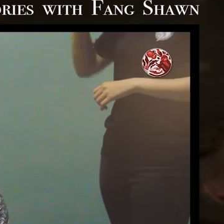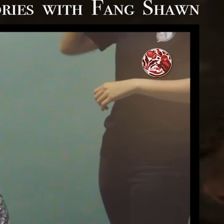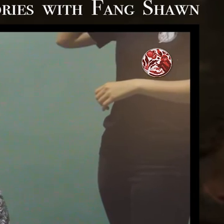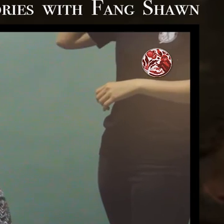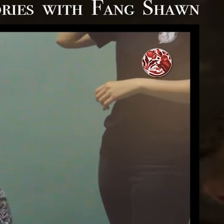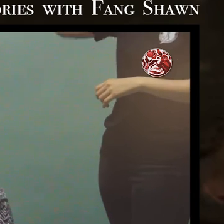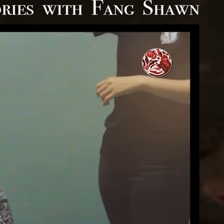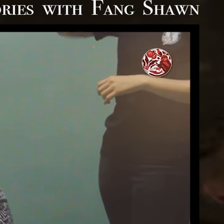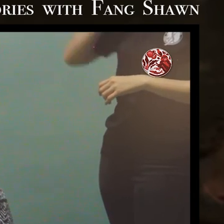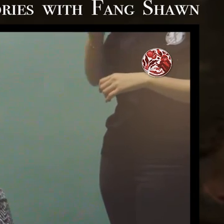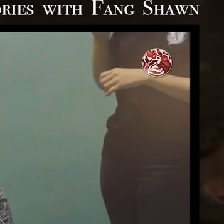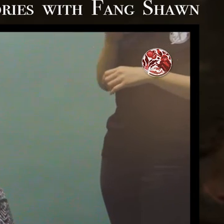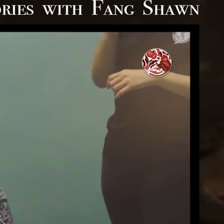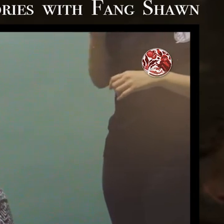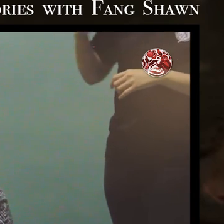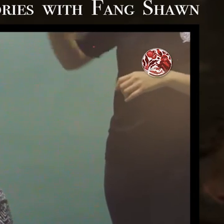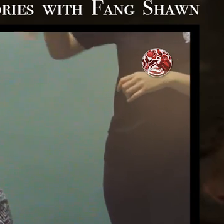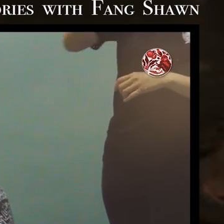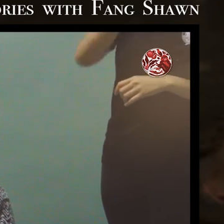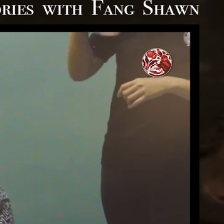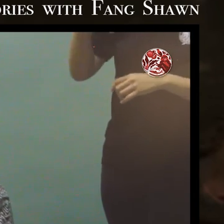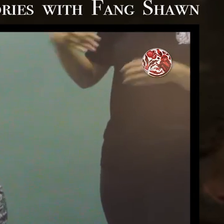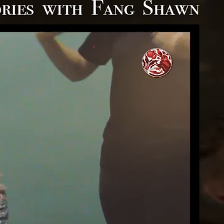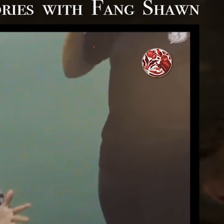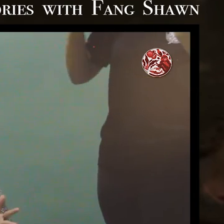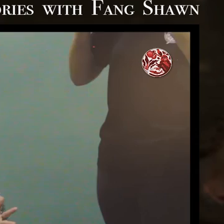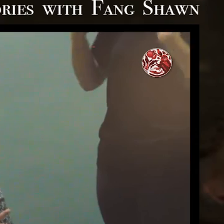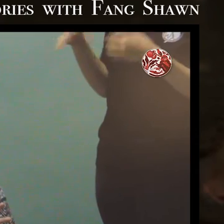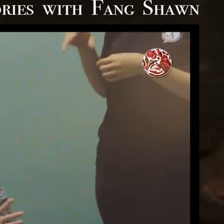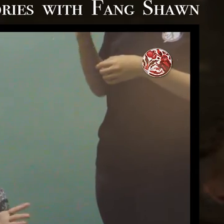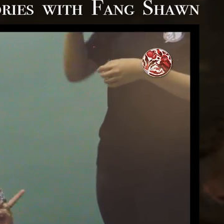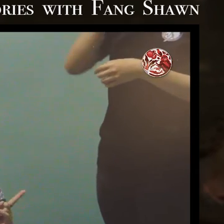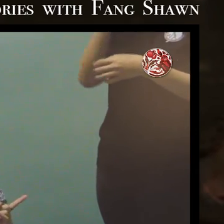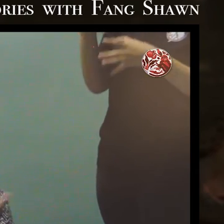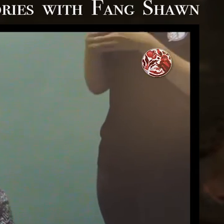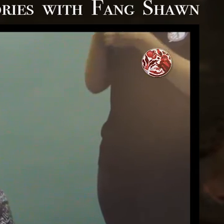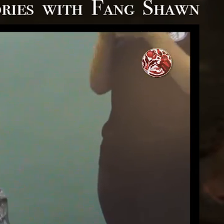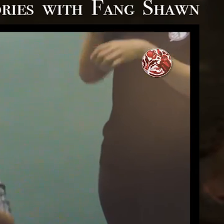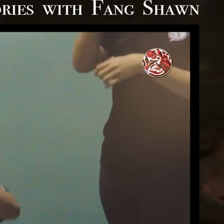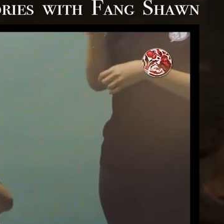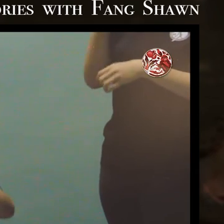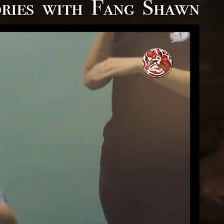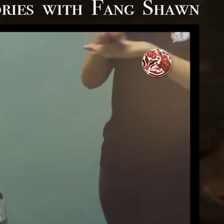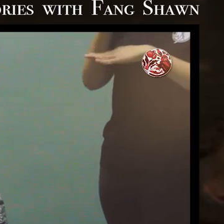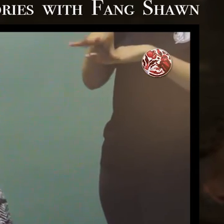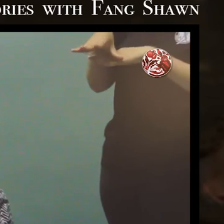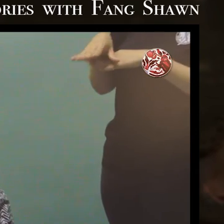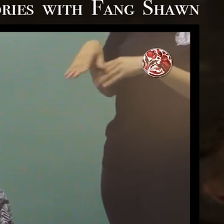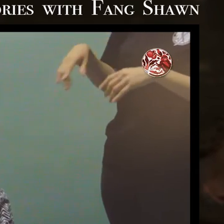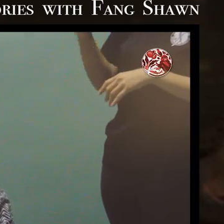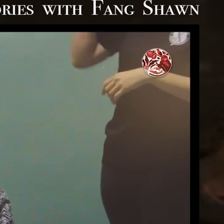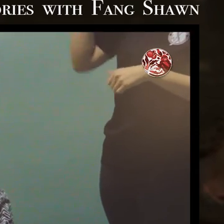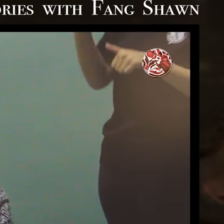own circle of influence, right? And maybe what can that do? Especially the children, right? Remember I said the children and the child in the first